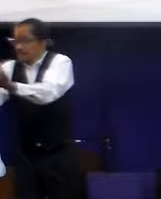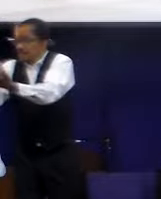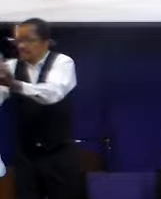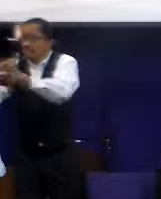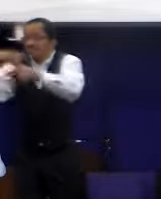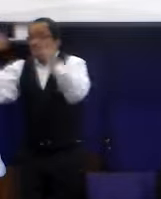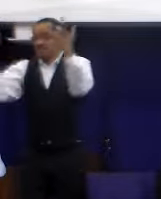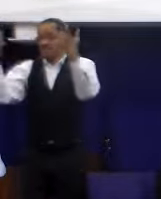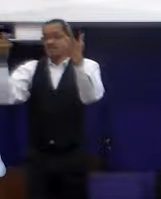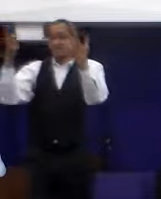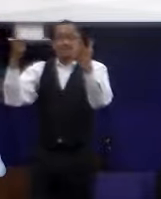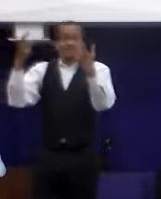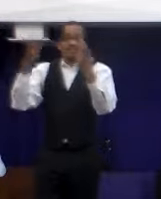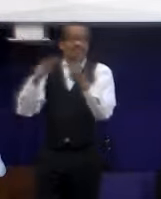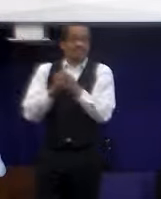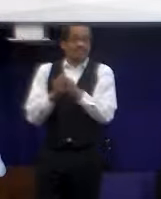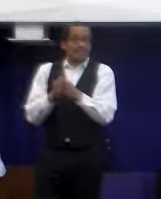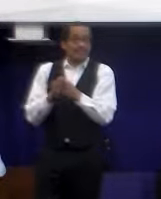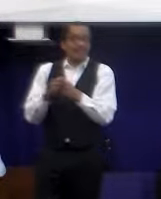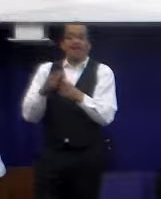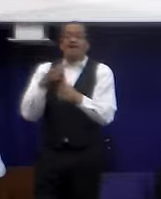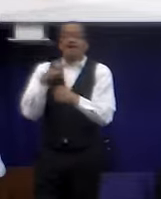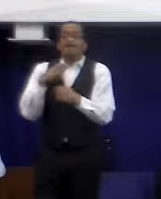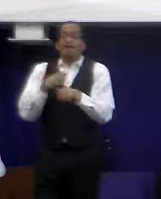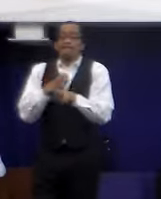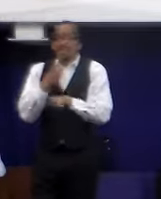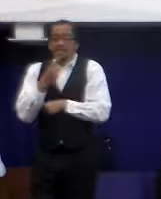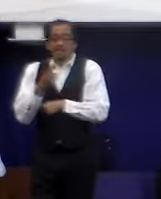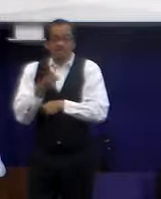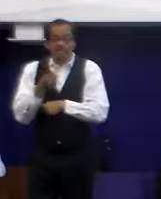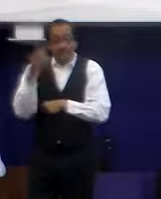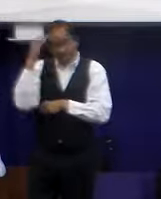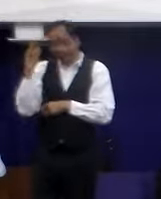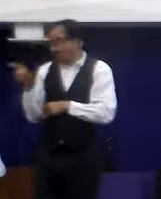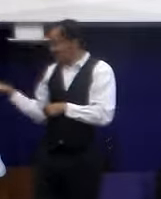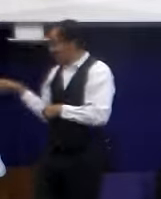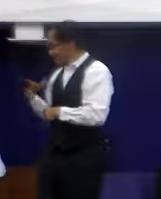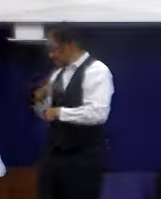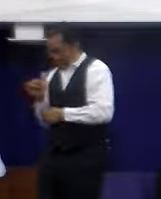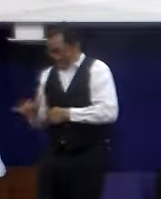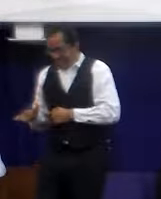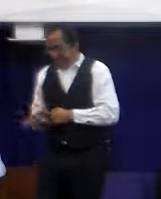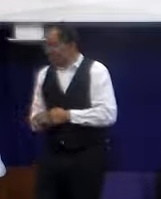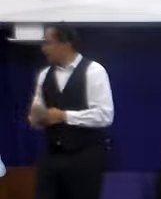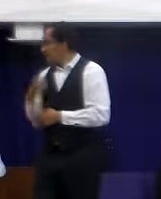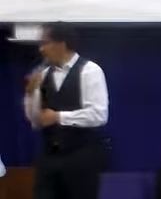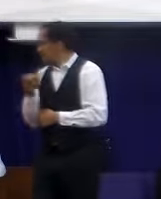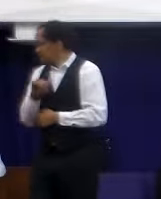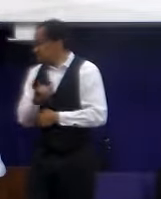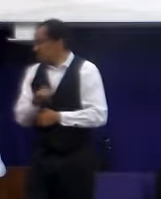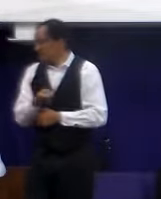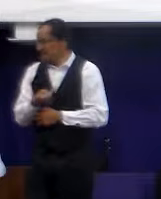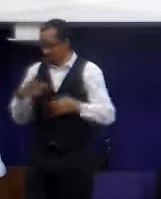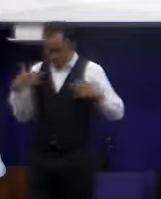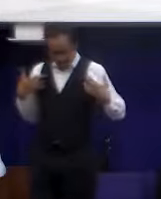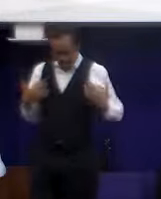Hallelujah. The many people make true in the old days. I know Brother Hall was like this right here. They don't have to say that your body